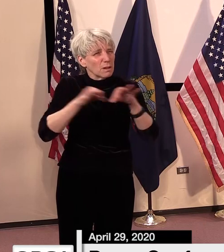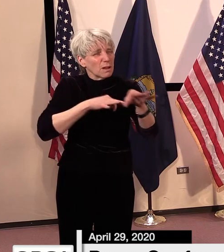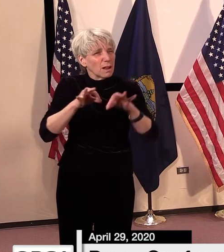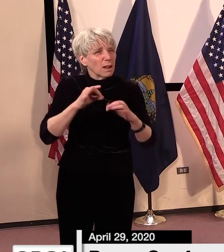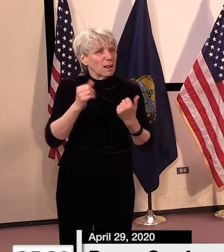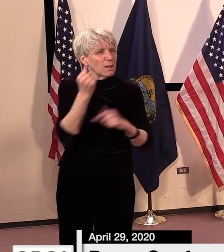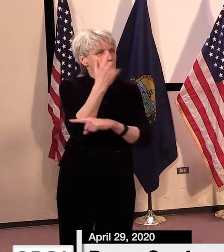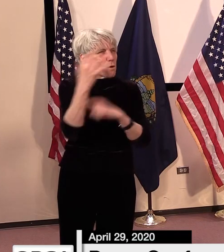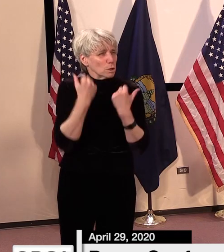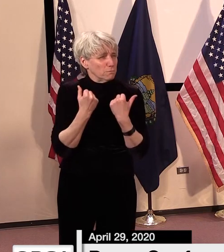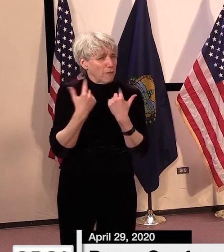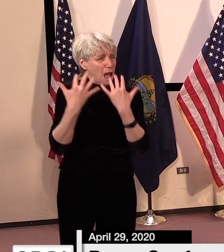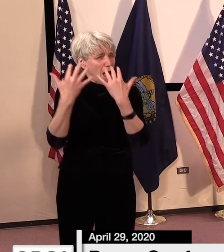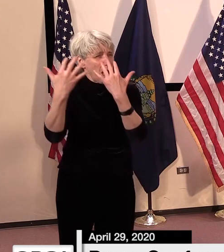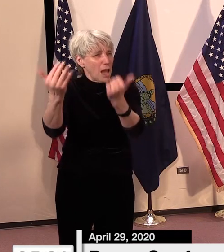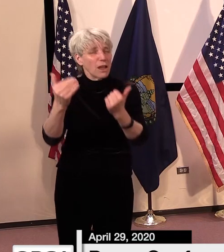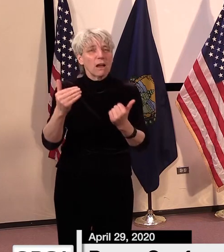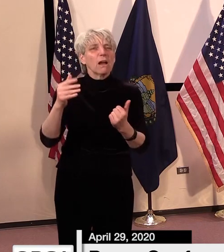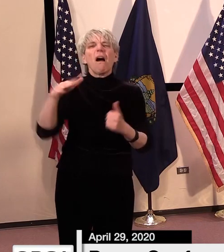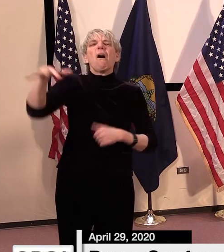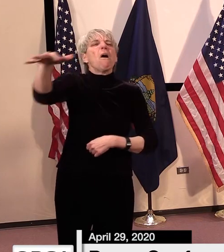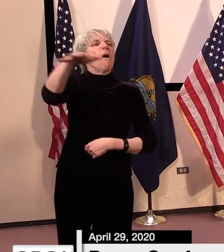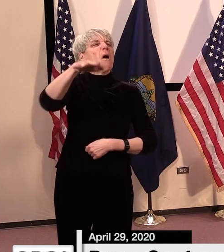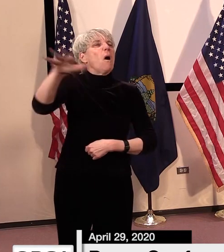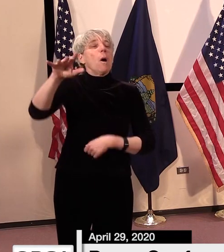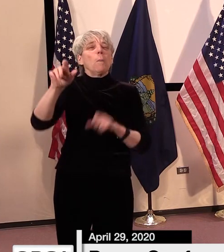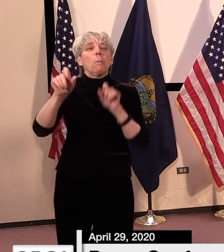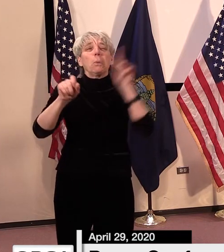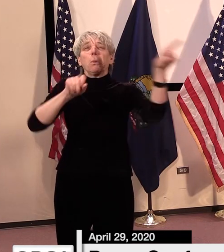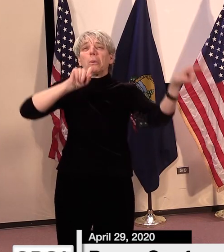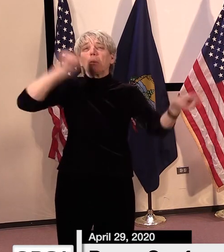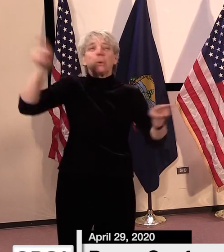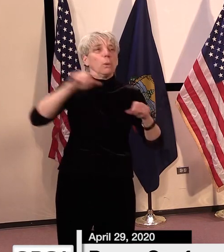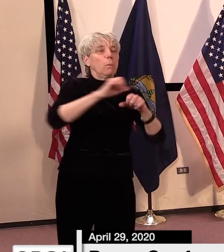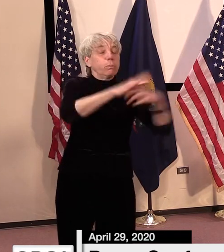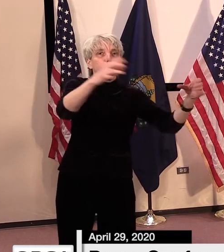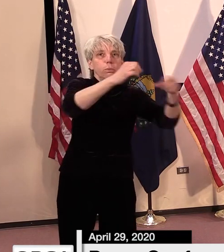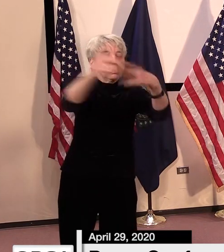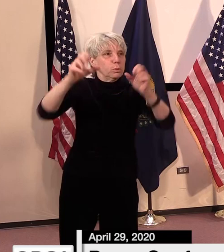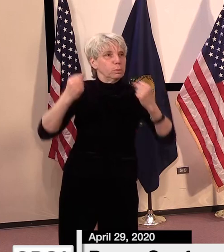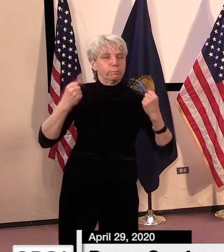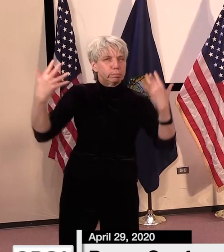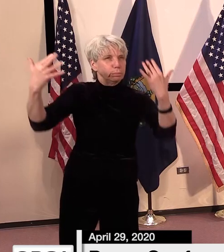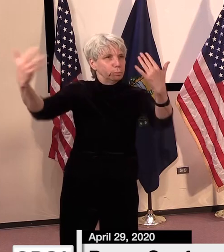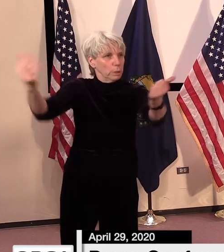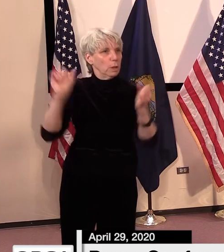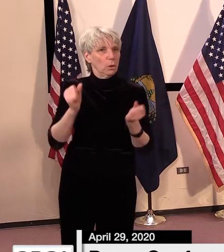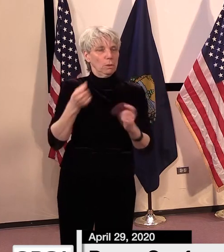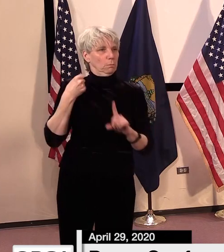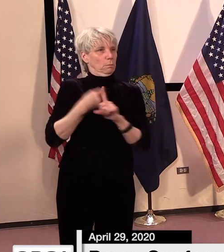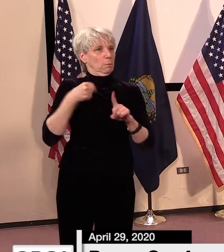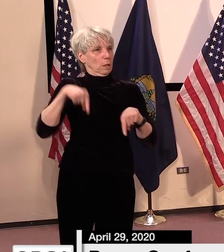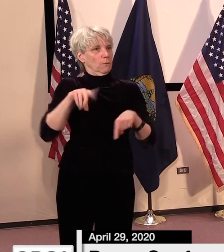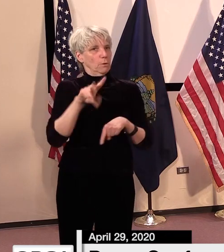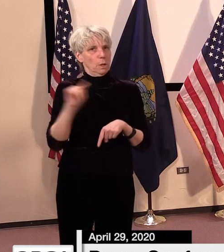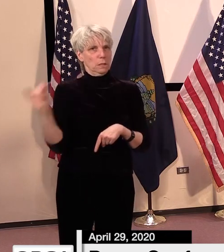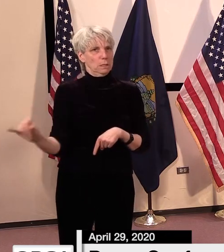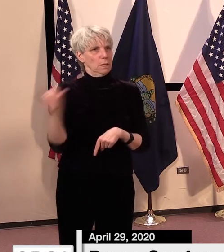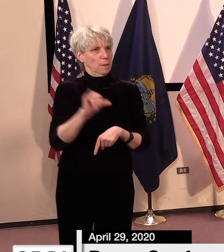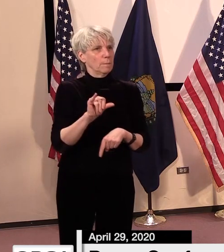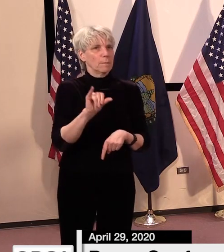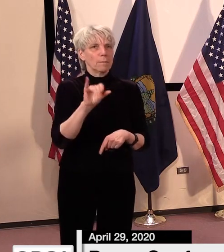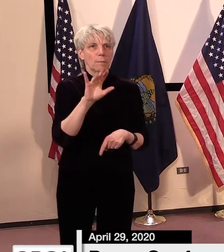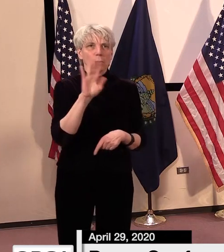and then erupt, and we're not prepared for them. And then we have a full-blown pandemic right in our own backyard.